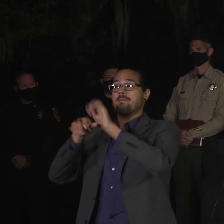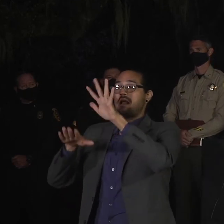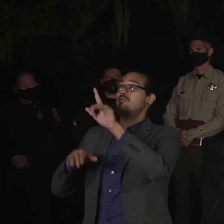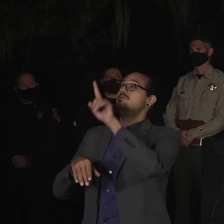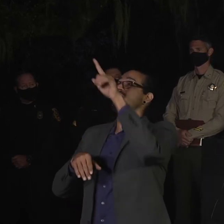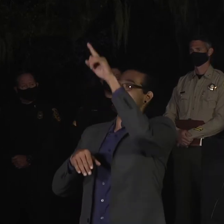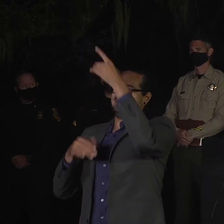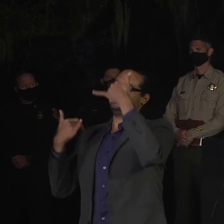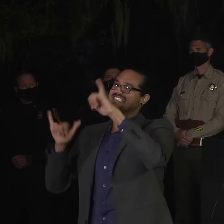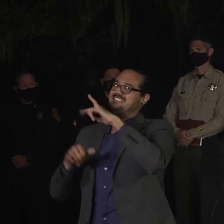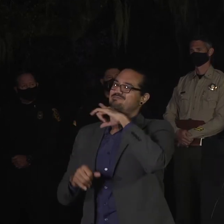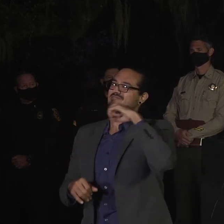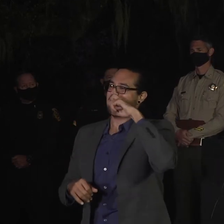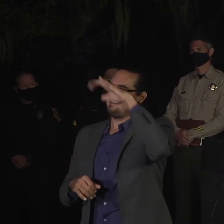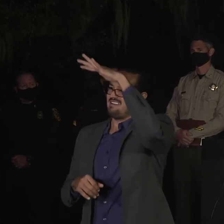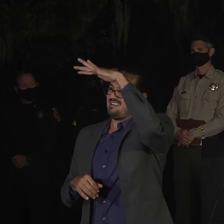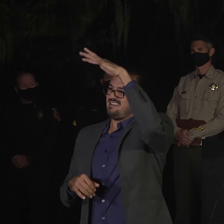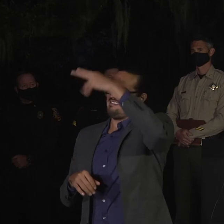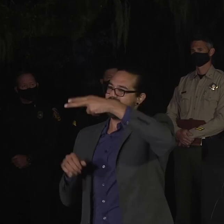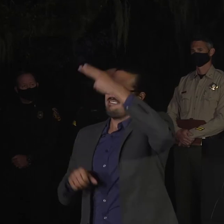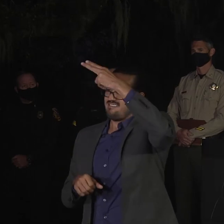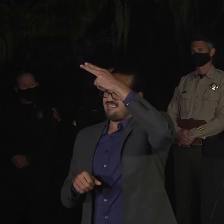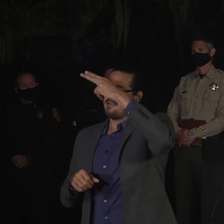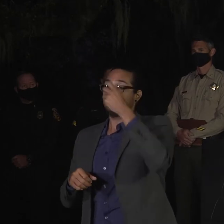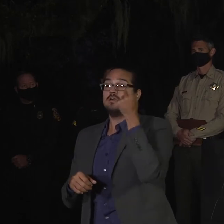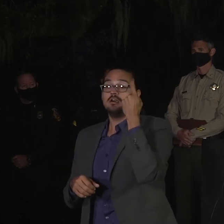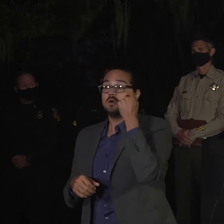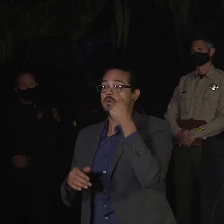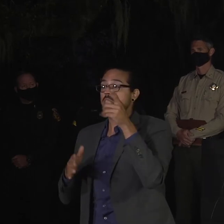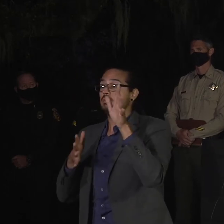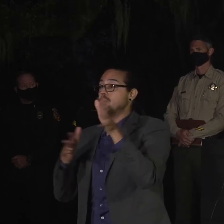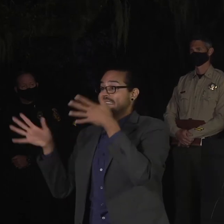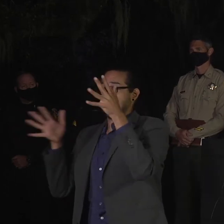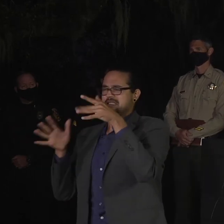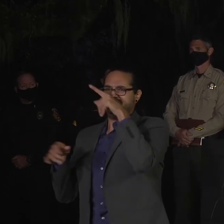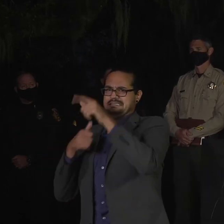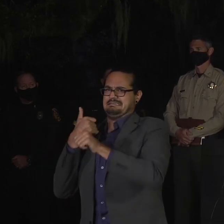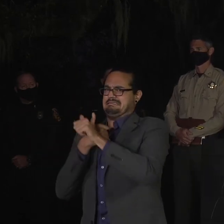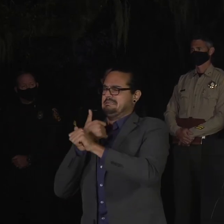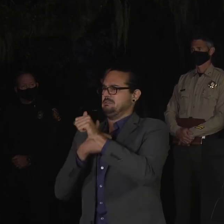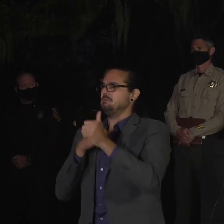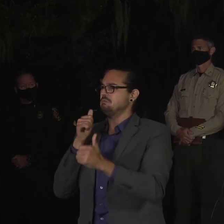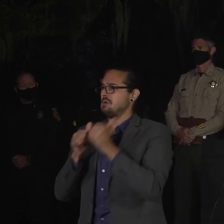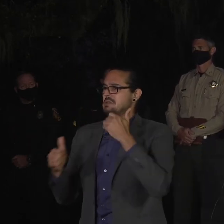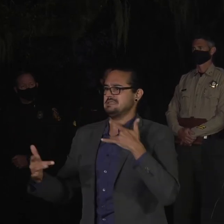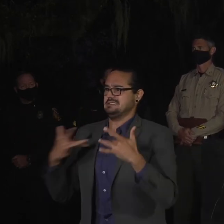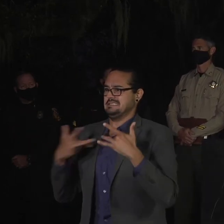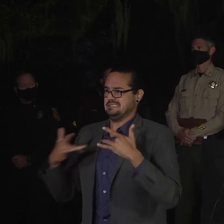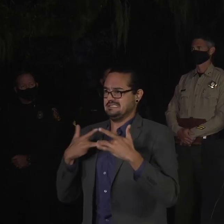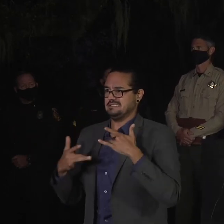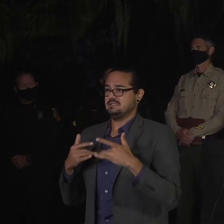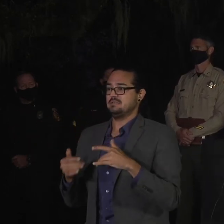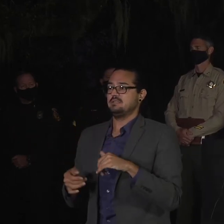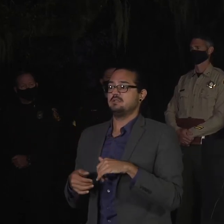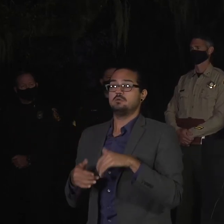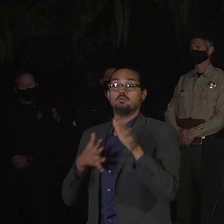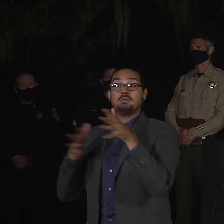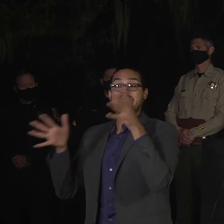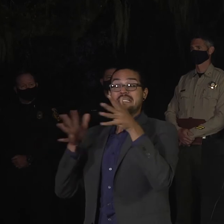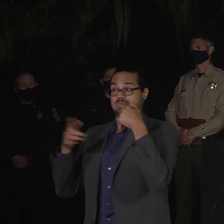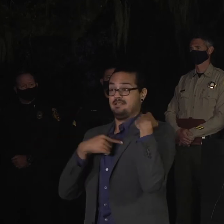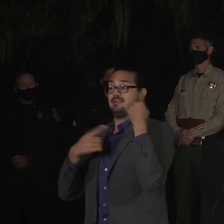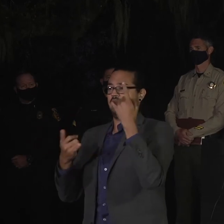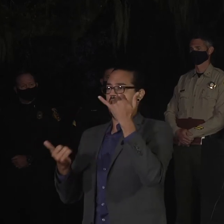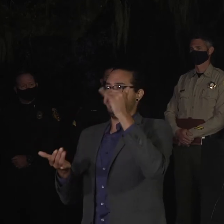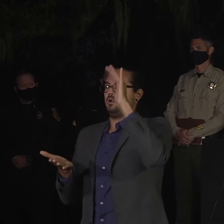of fires, wildland fires. So with the absence of some of those winds, that definitely gives us a boost. We have had a little bit of